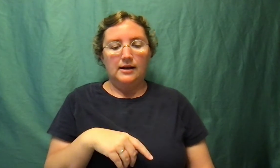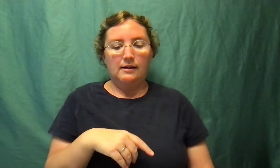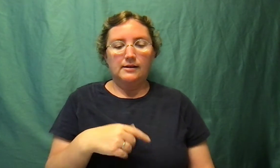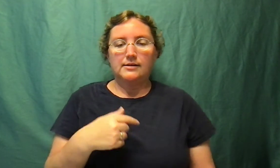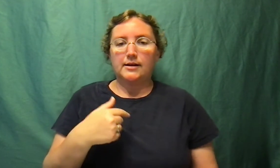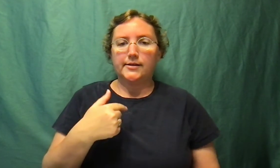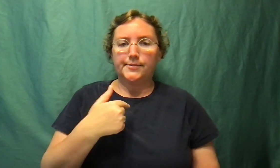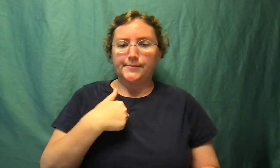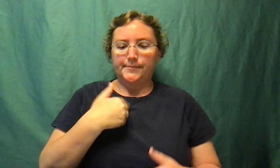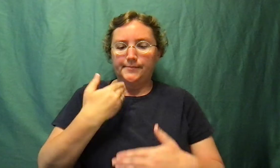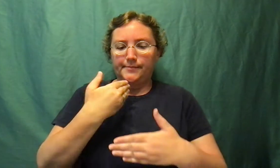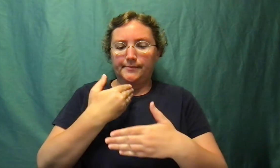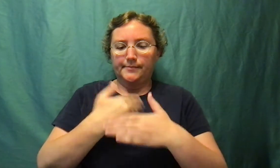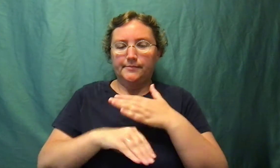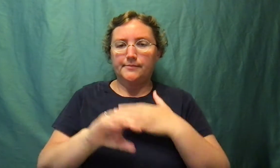Kelly says,